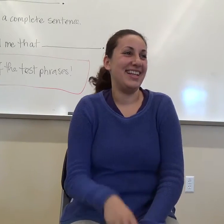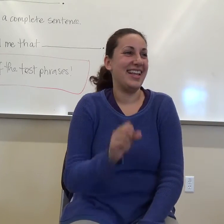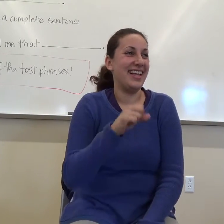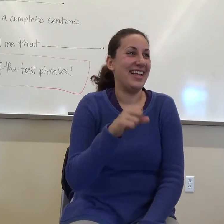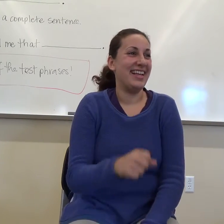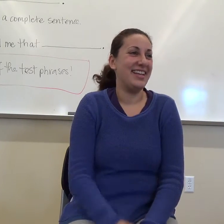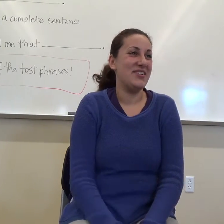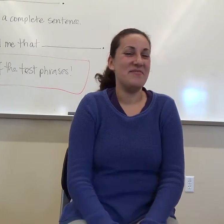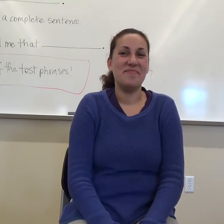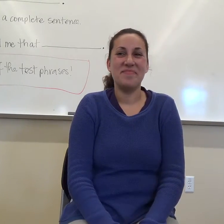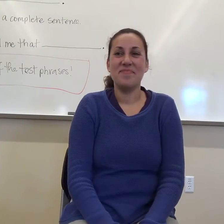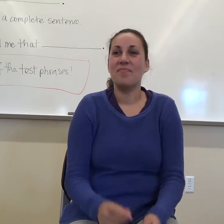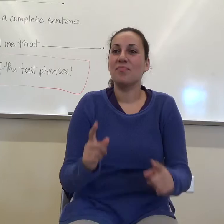terms of